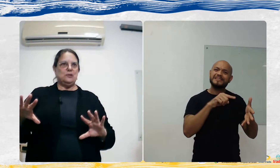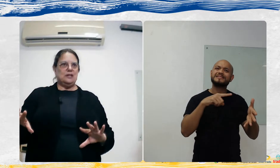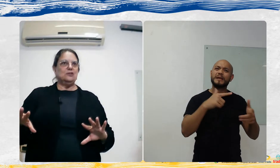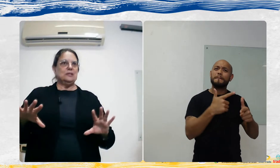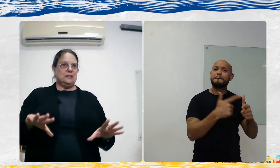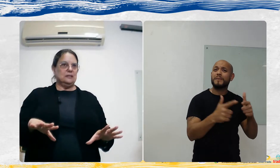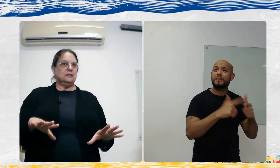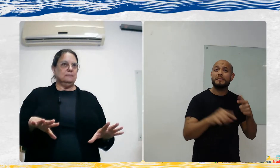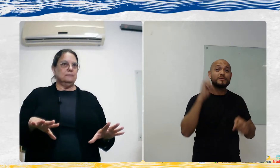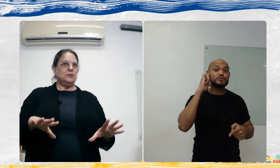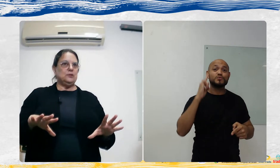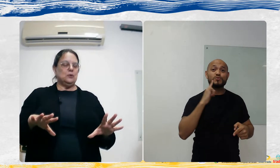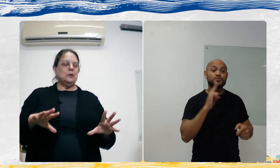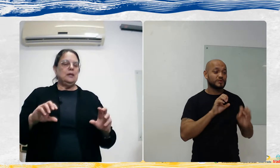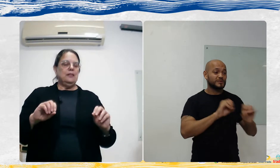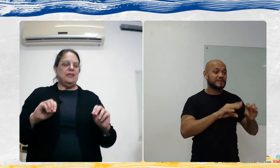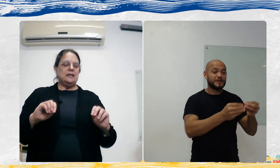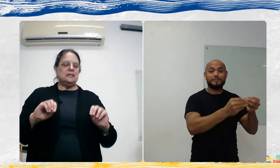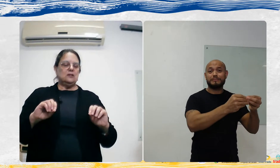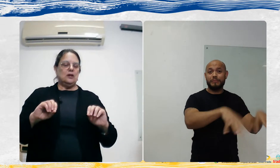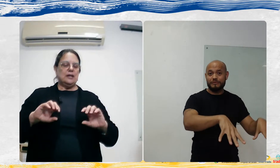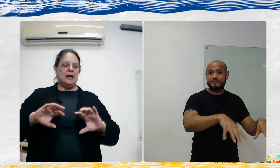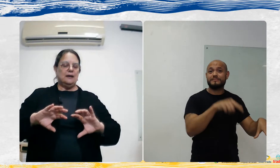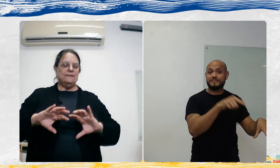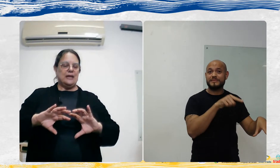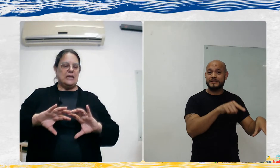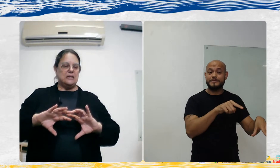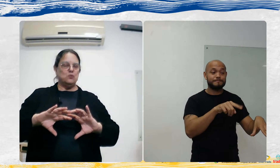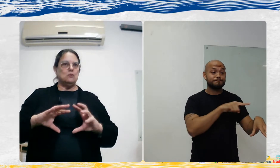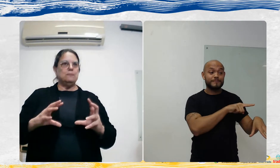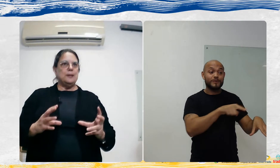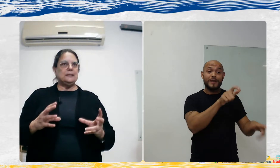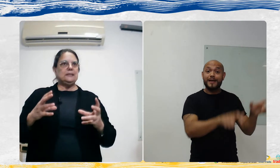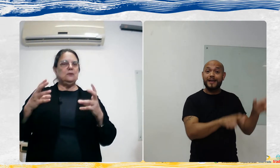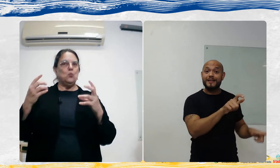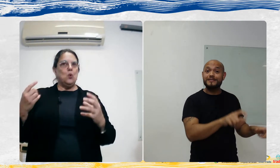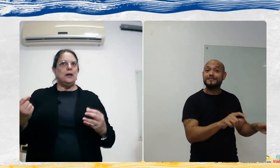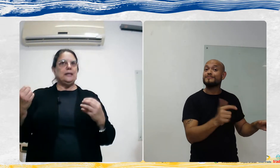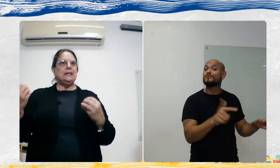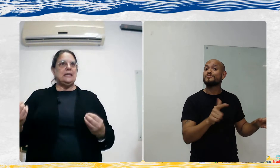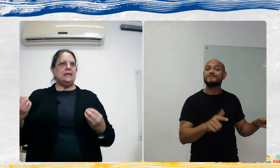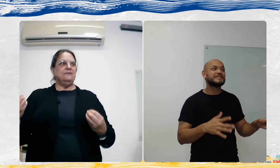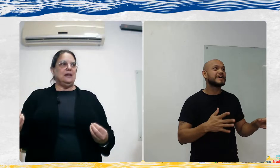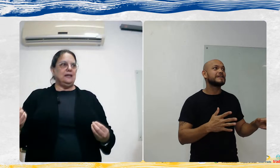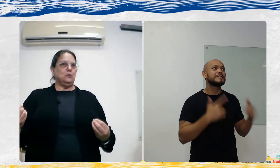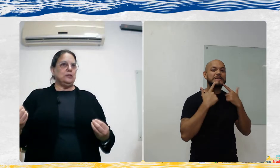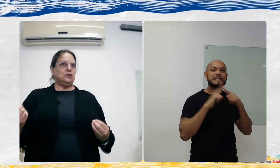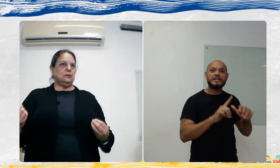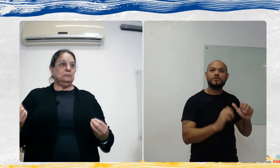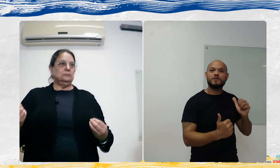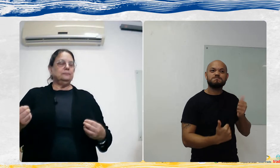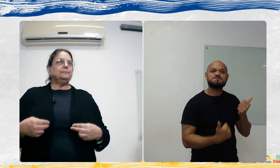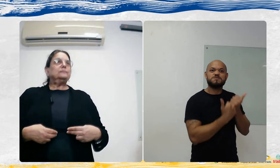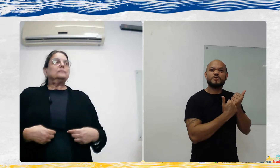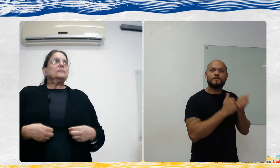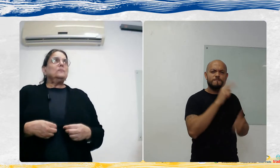deaf education system. So they did not have a robust one native language.